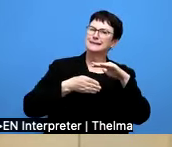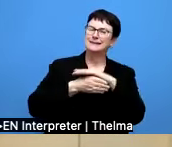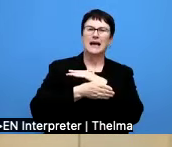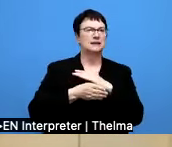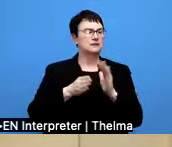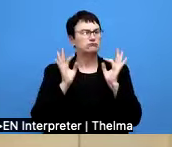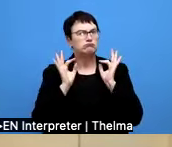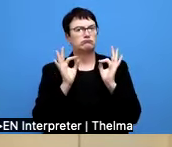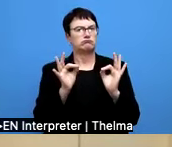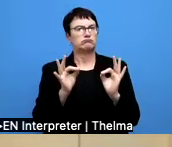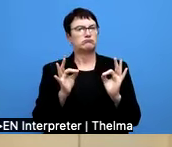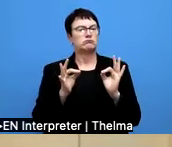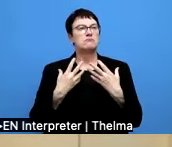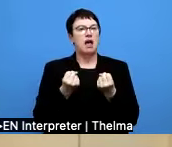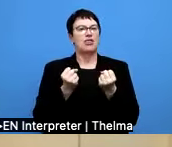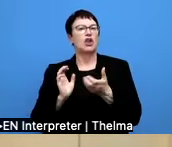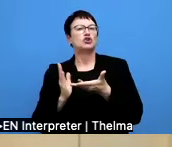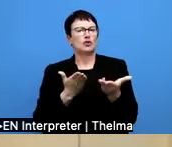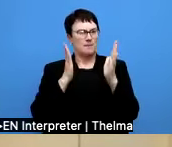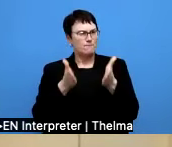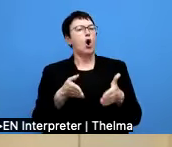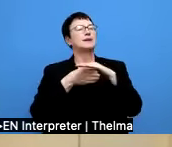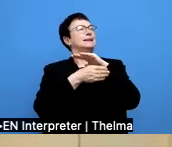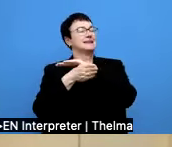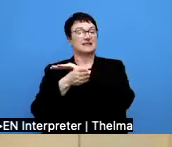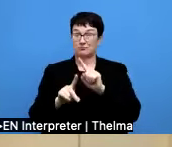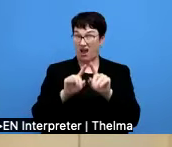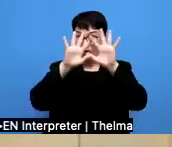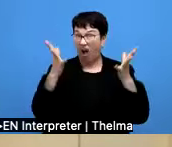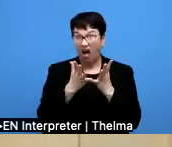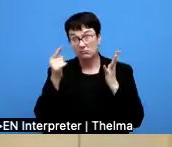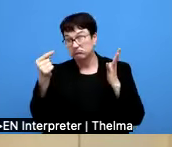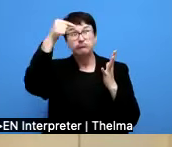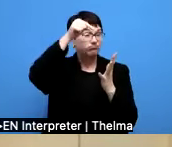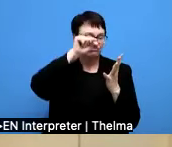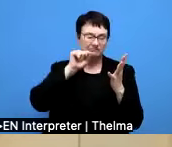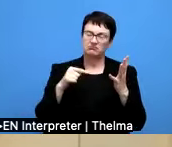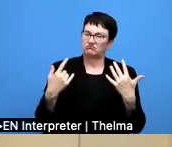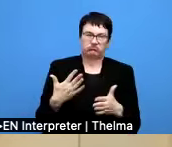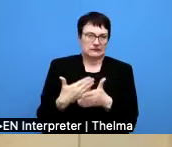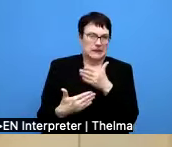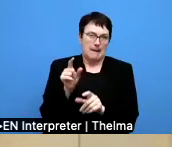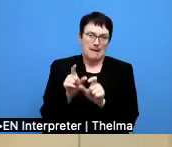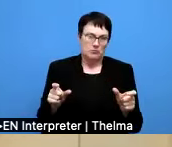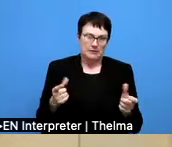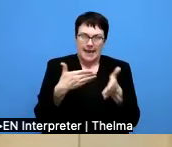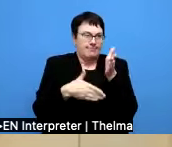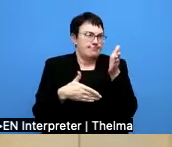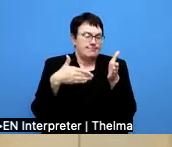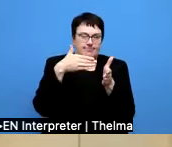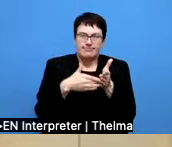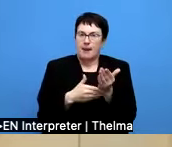need. But around the world, persons with disabilities often have difficulty accessing those